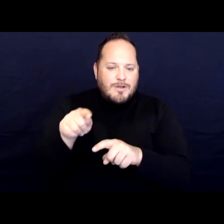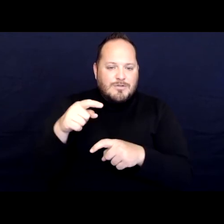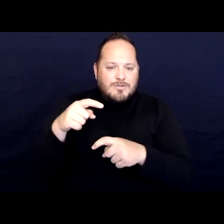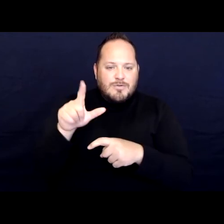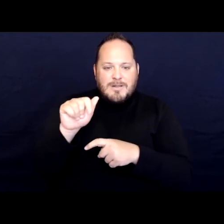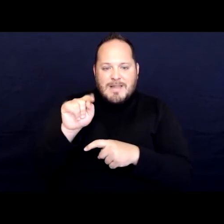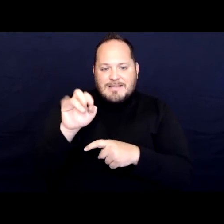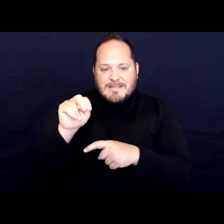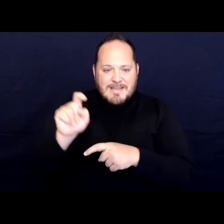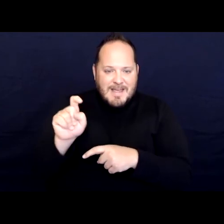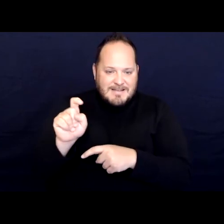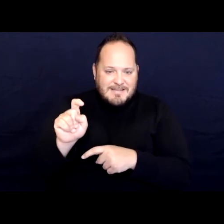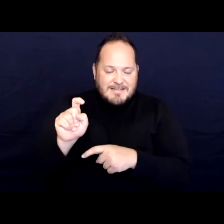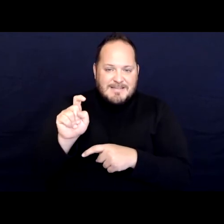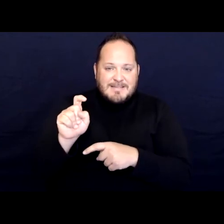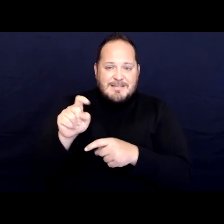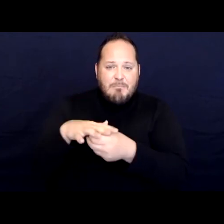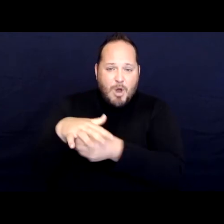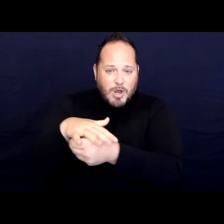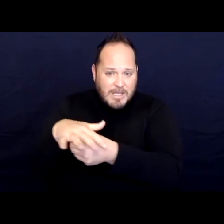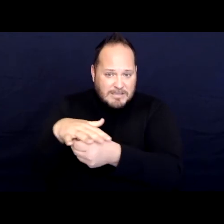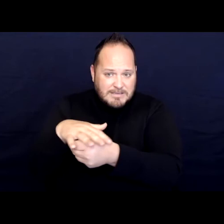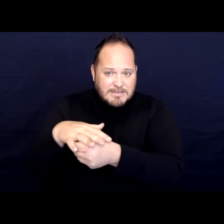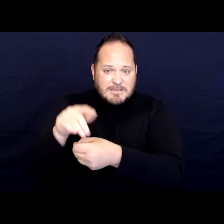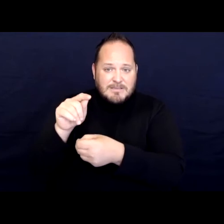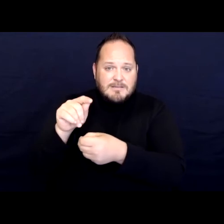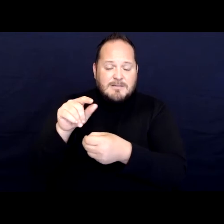Latinx markets